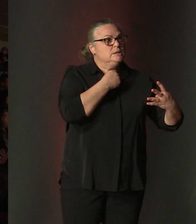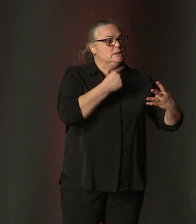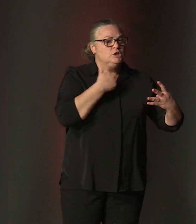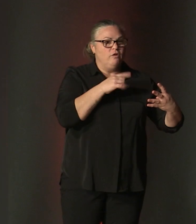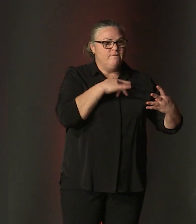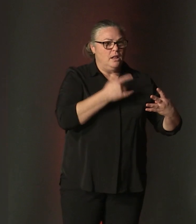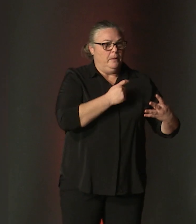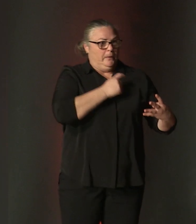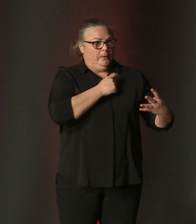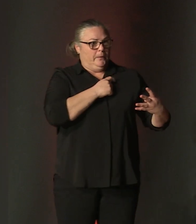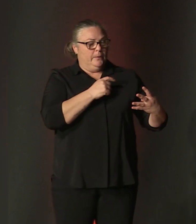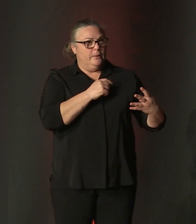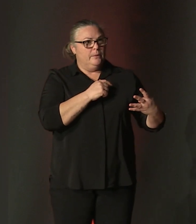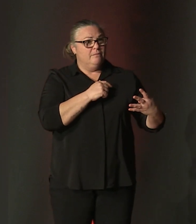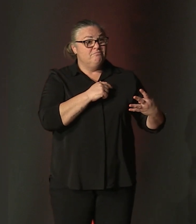Little Sam did.